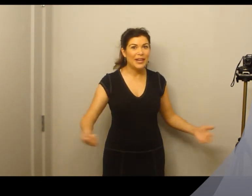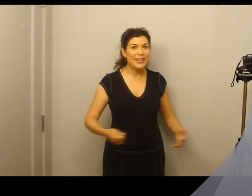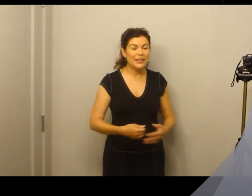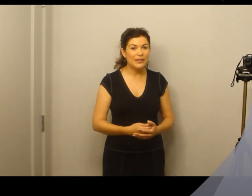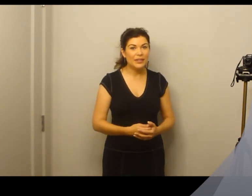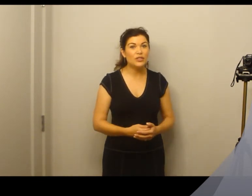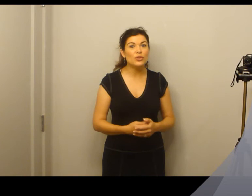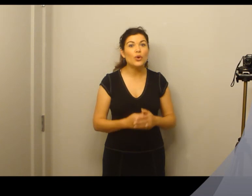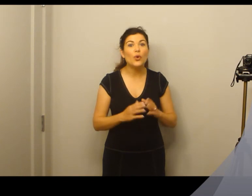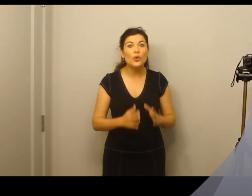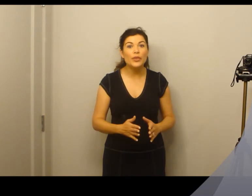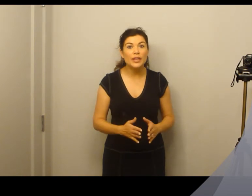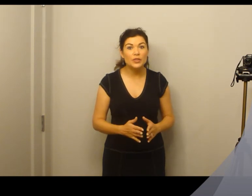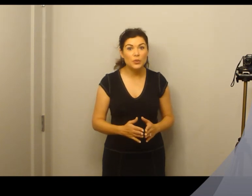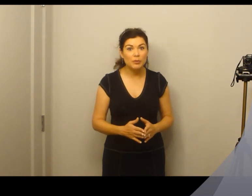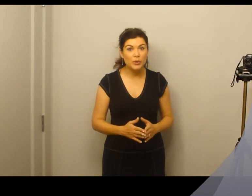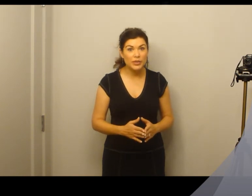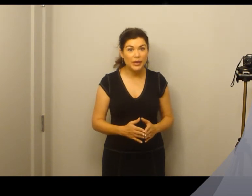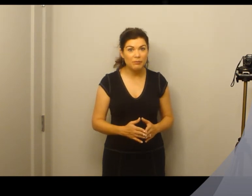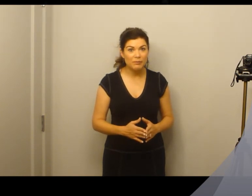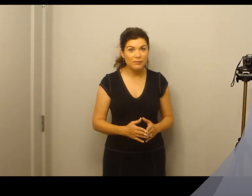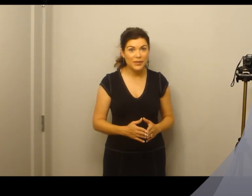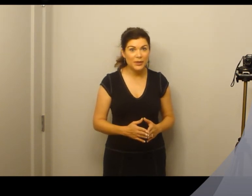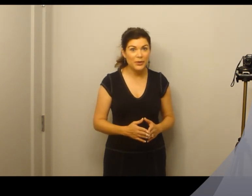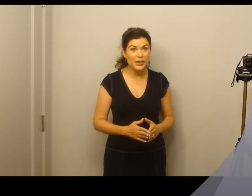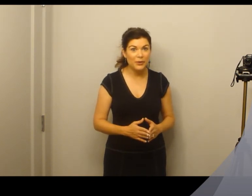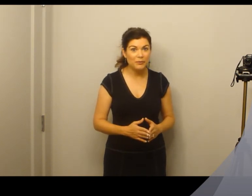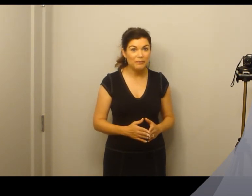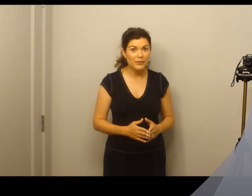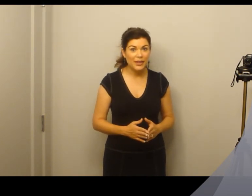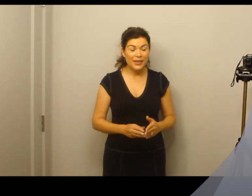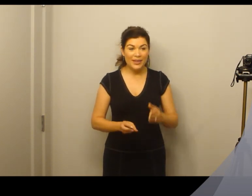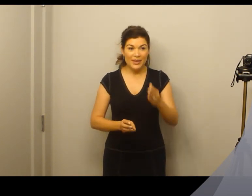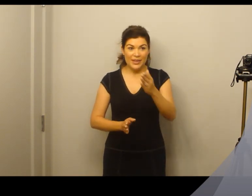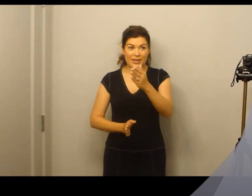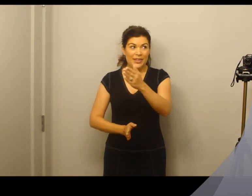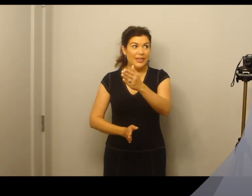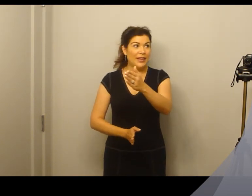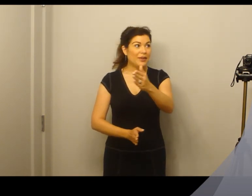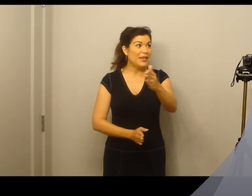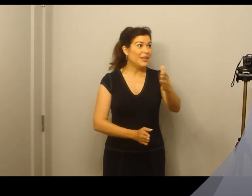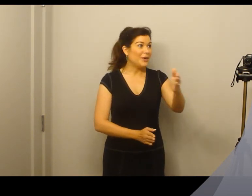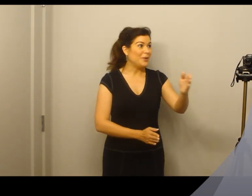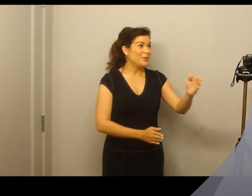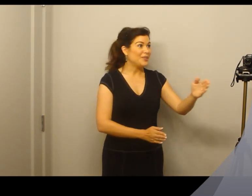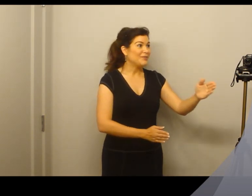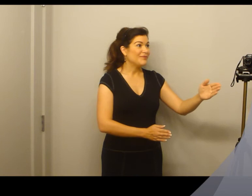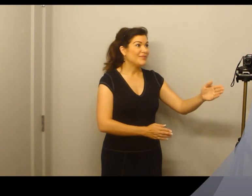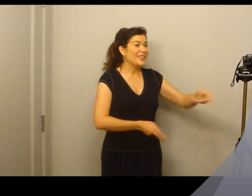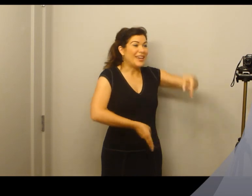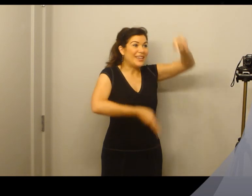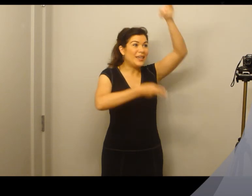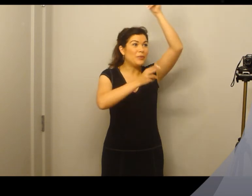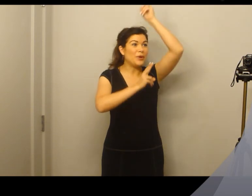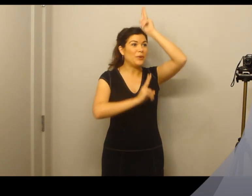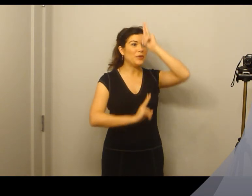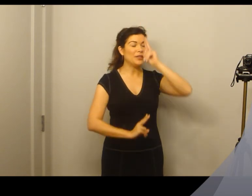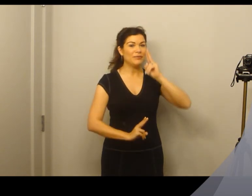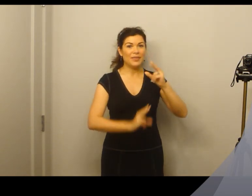it? Let's do the whole thing just one more time. Here we go. There he goes, a hero,